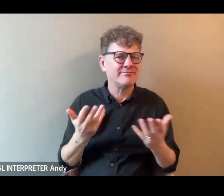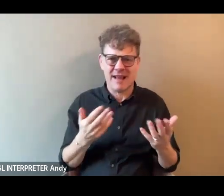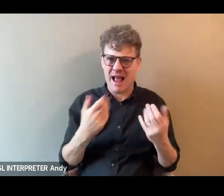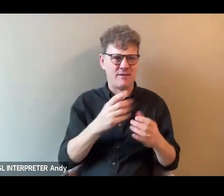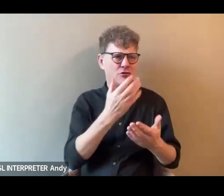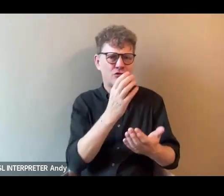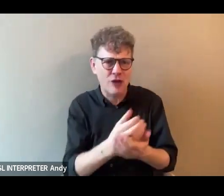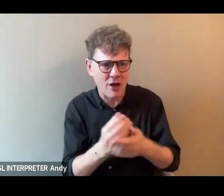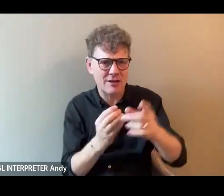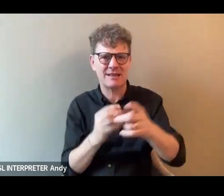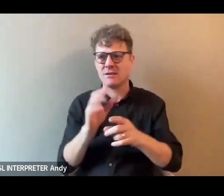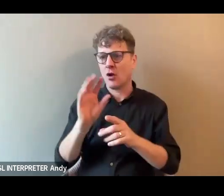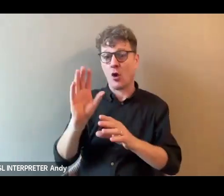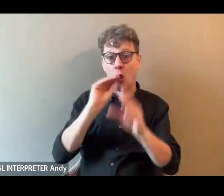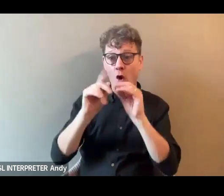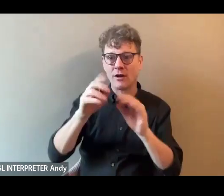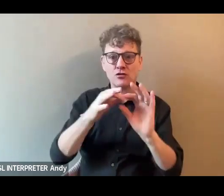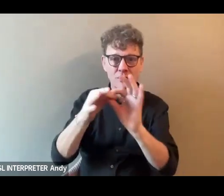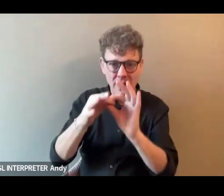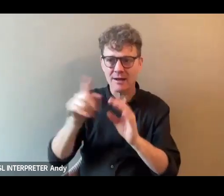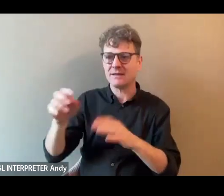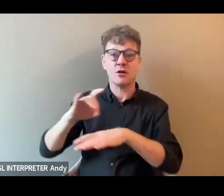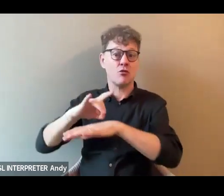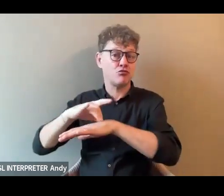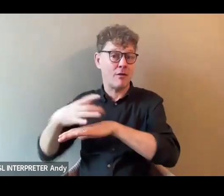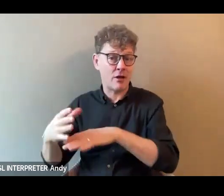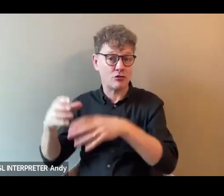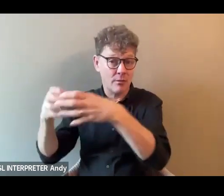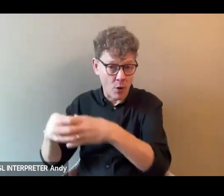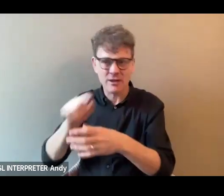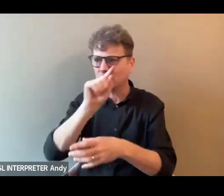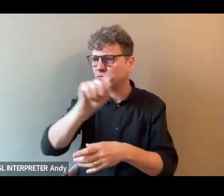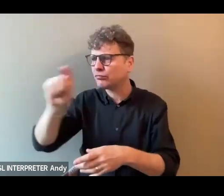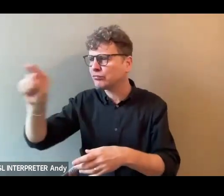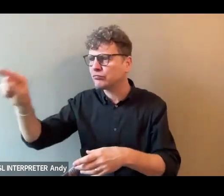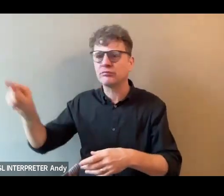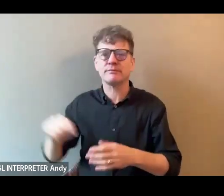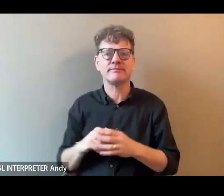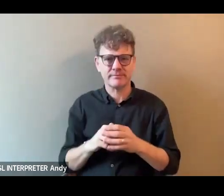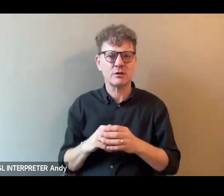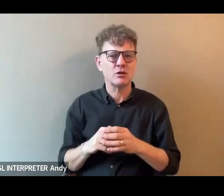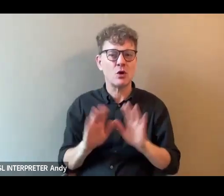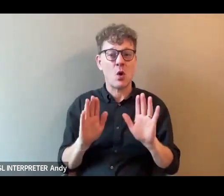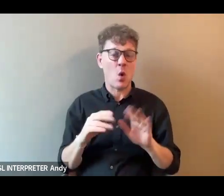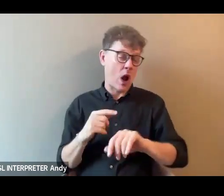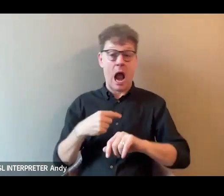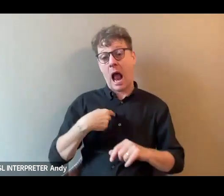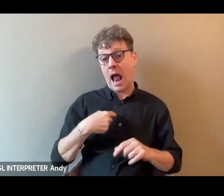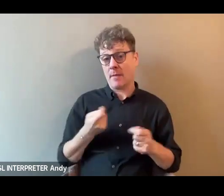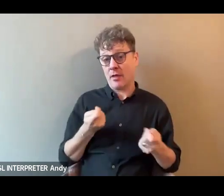learned societies can do quite a bit, professional bodies can do quite a bit. So I'm going to take the privilege of being